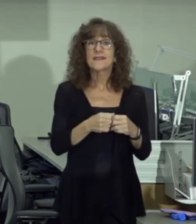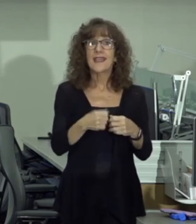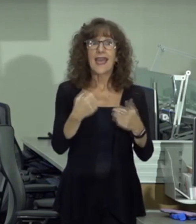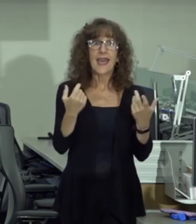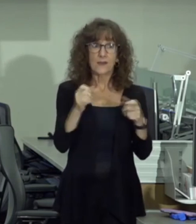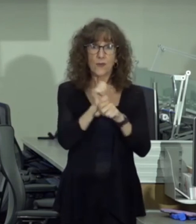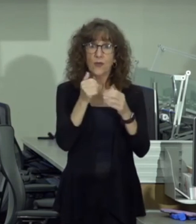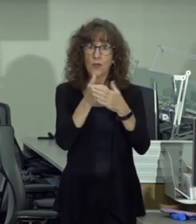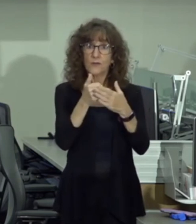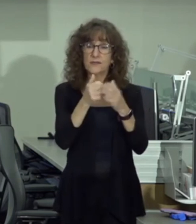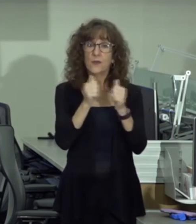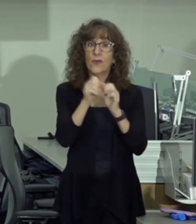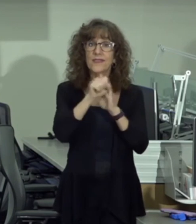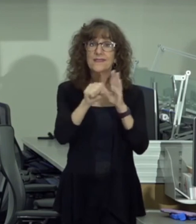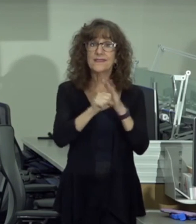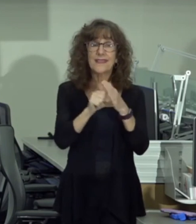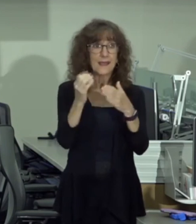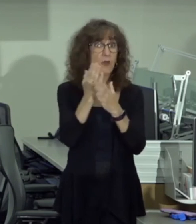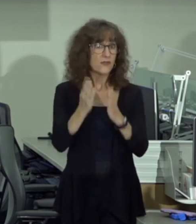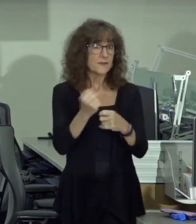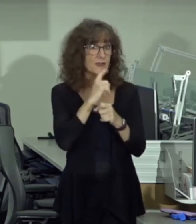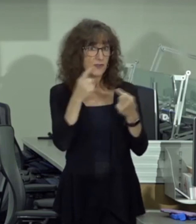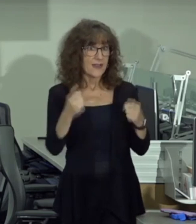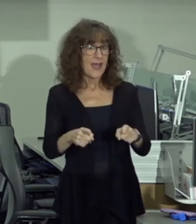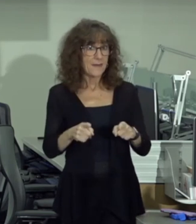worked very closely with our state partners to ensure that that happens.